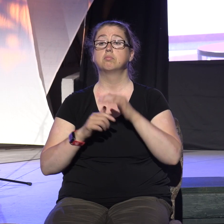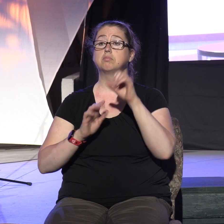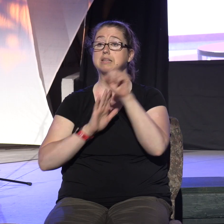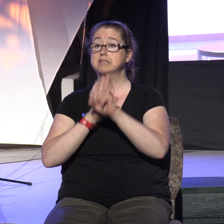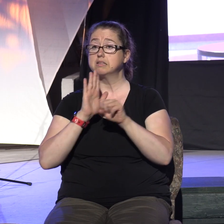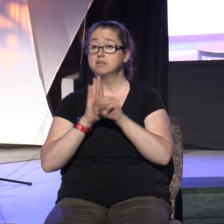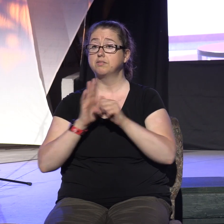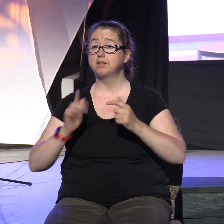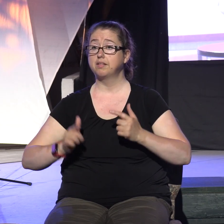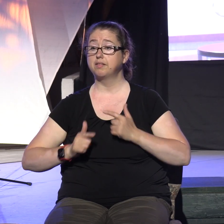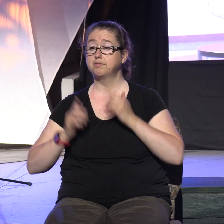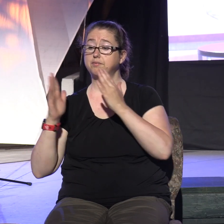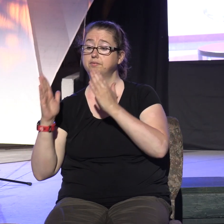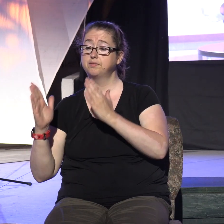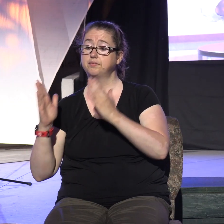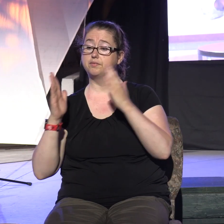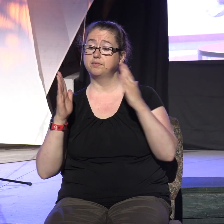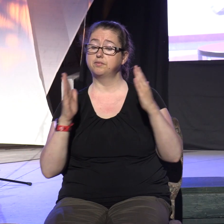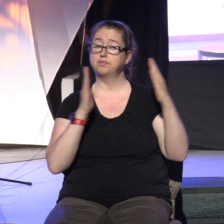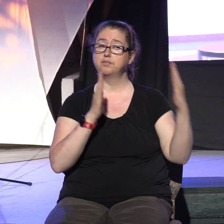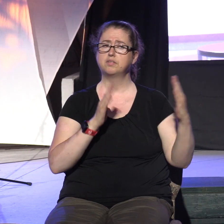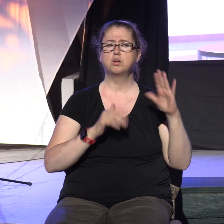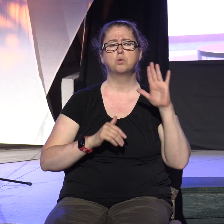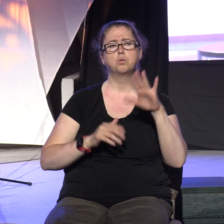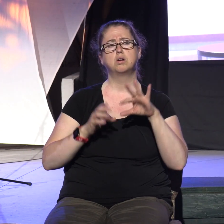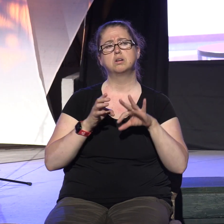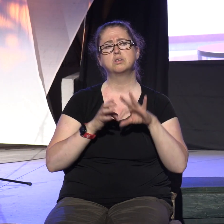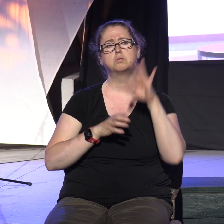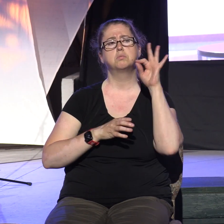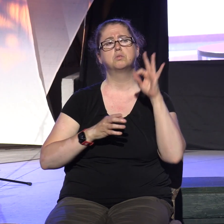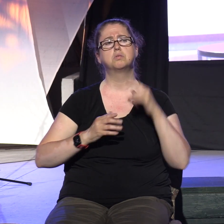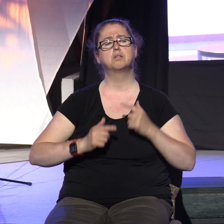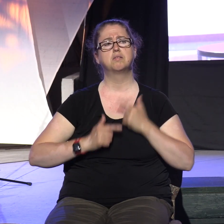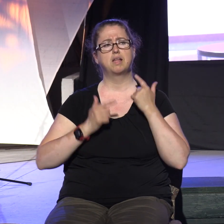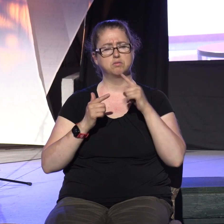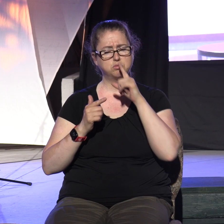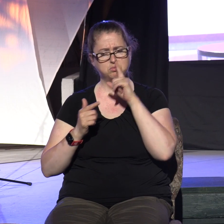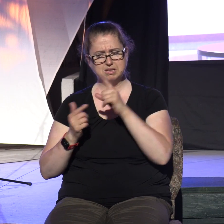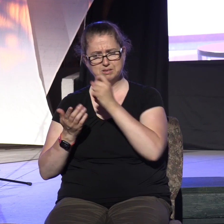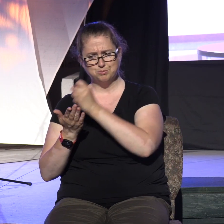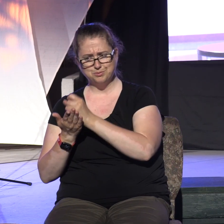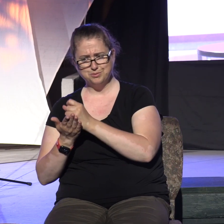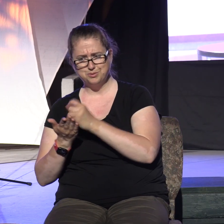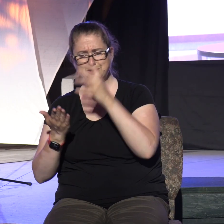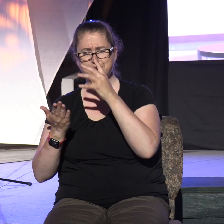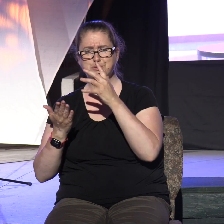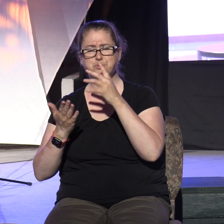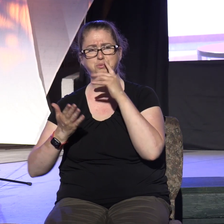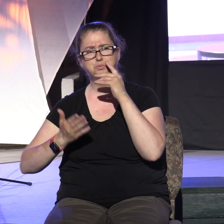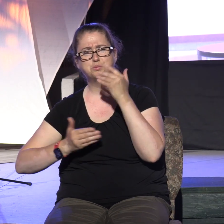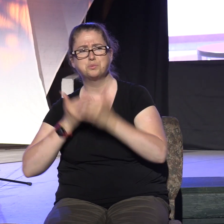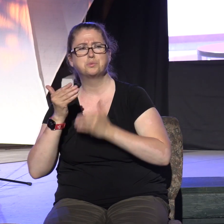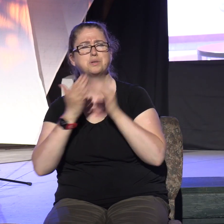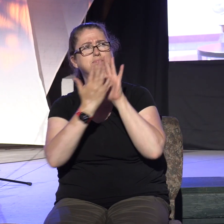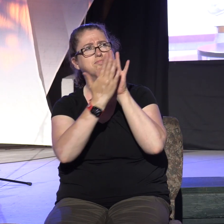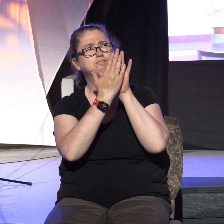with God and one another. So remember your Creator. Remember